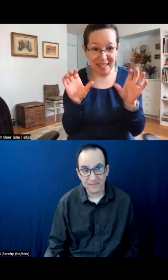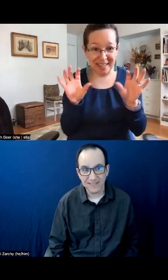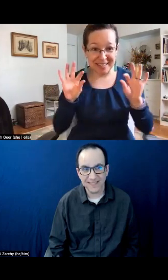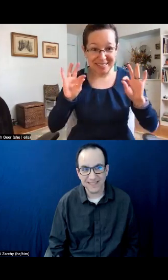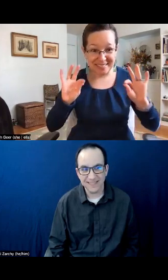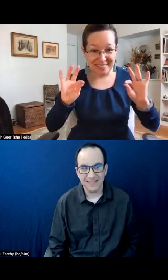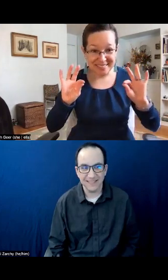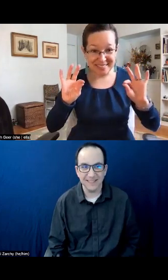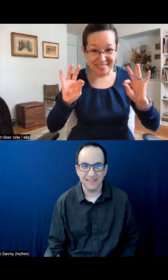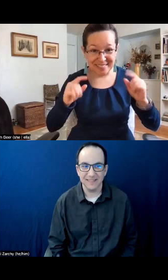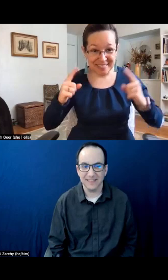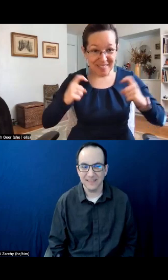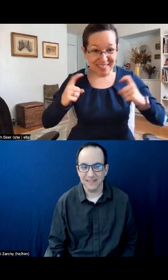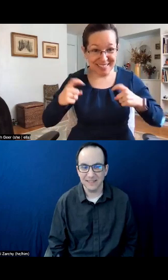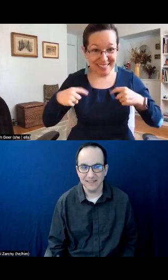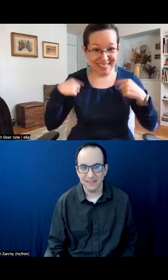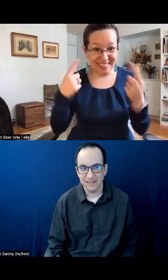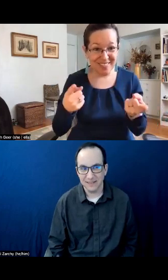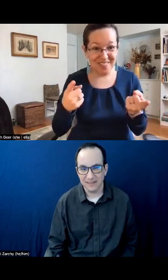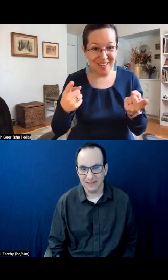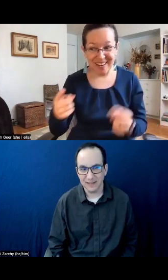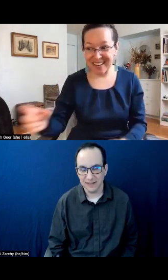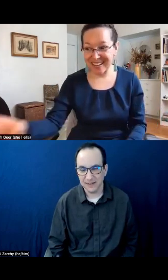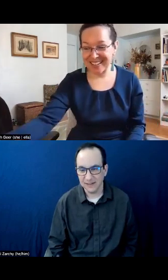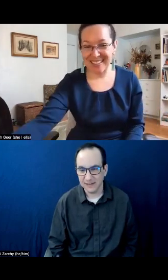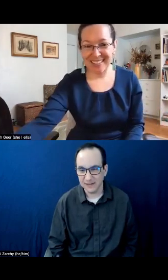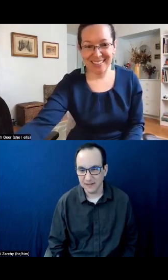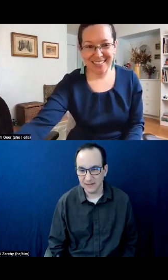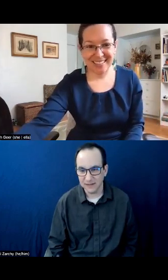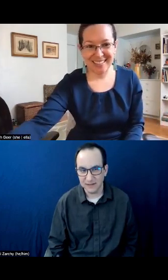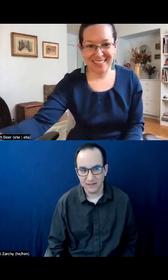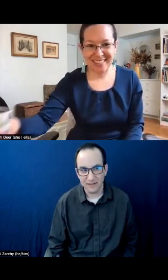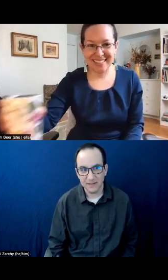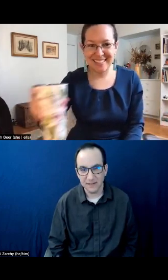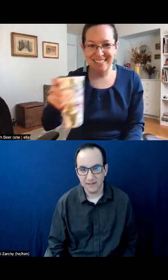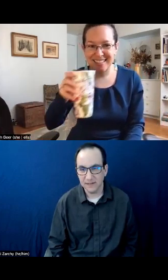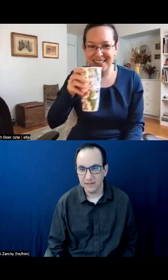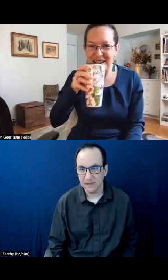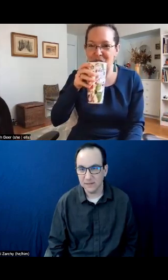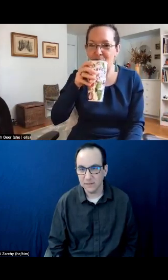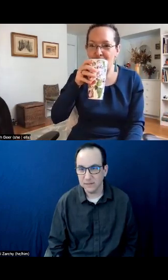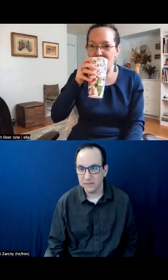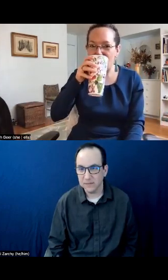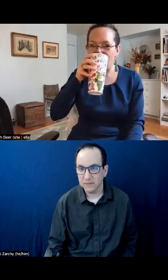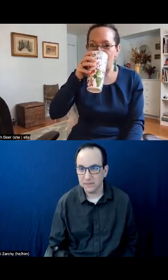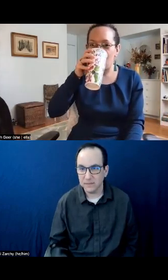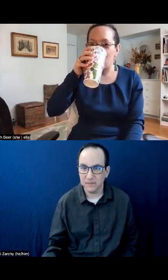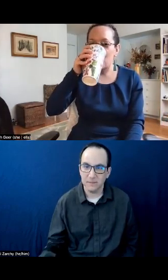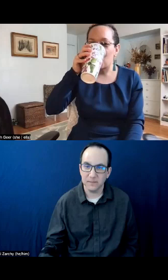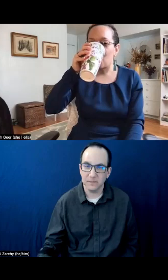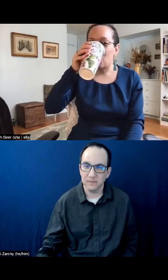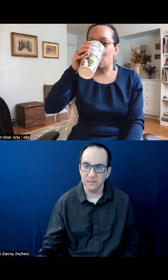All right, how's everyone doing? Let's check in. Any questions so far?